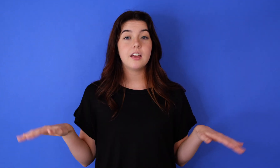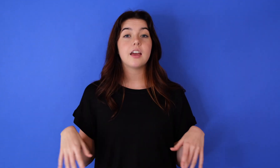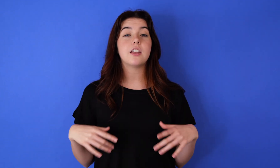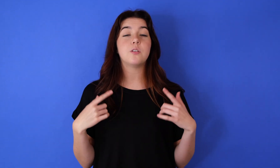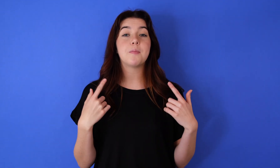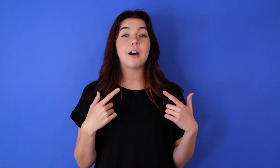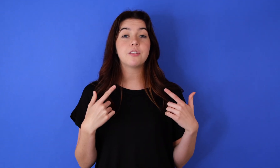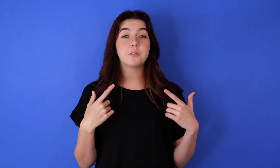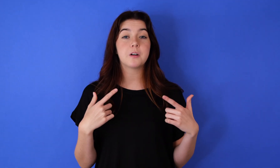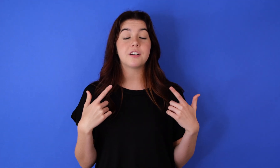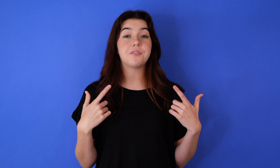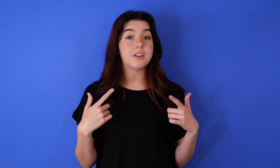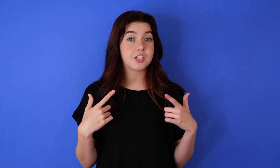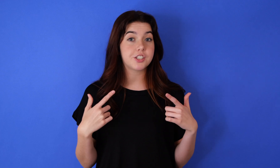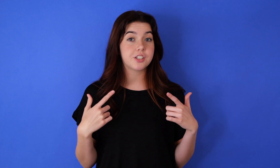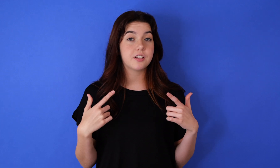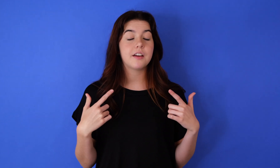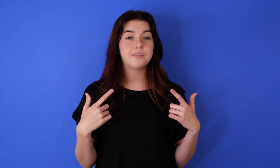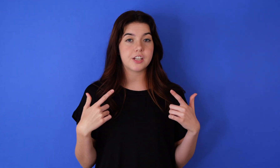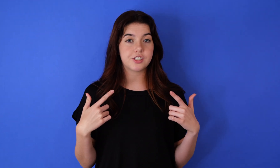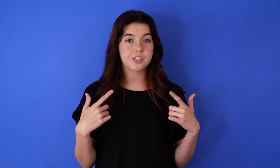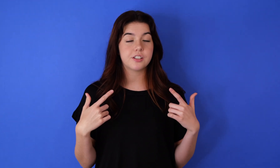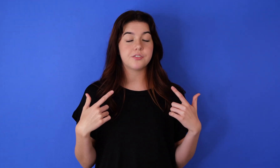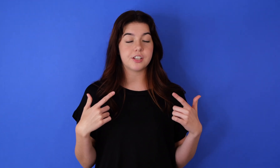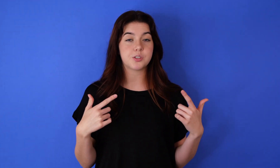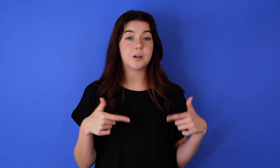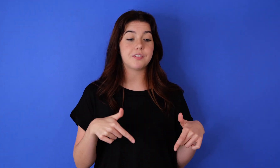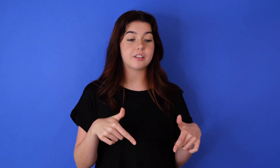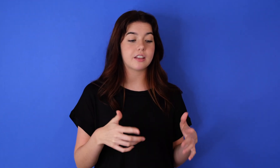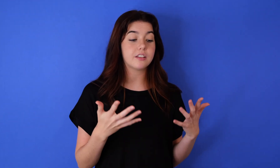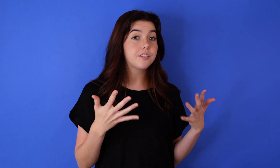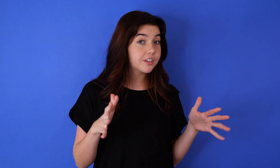And you mouth the word fish. Fish, fish, whenever you sign this.